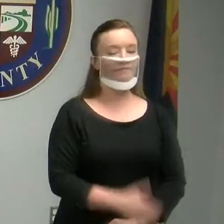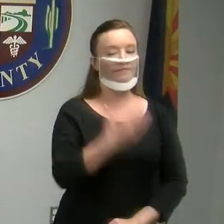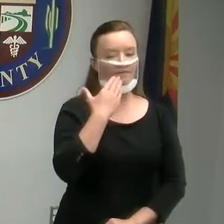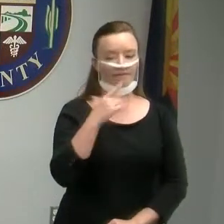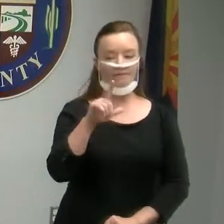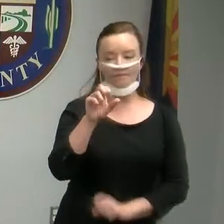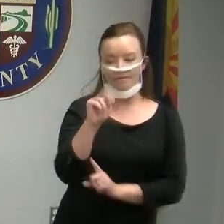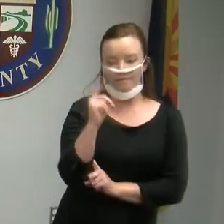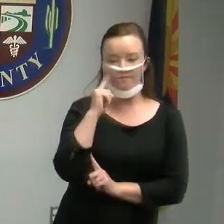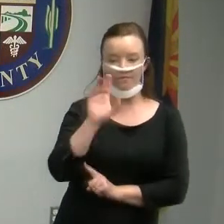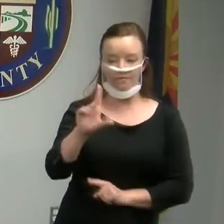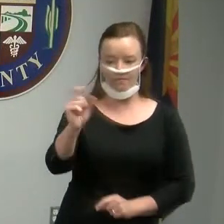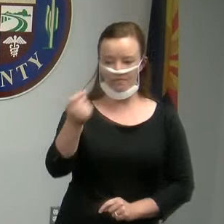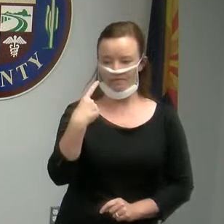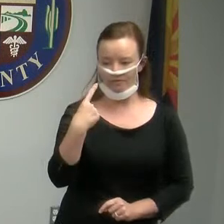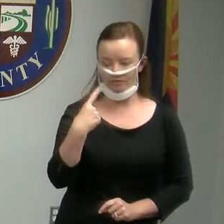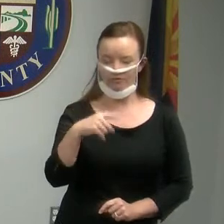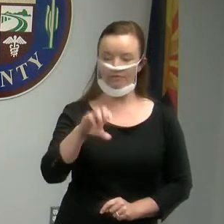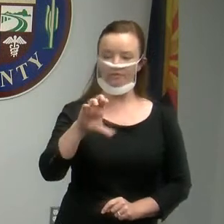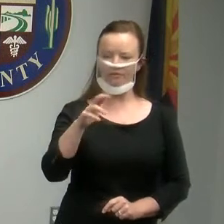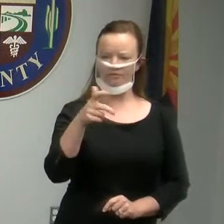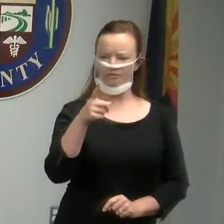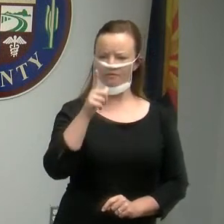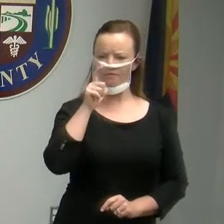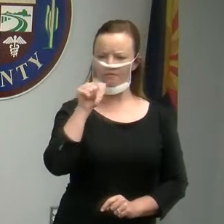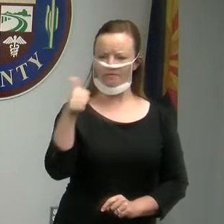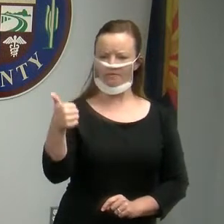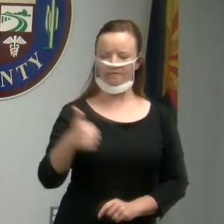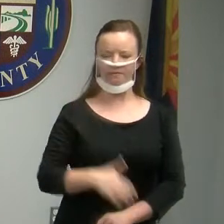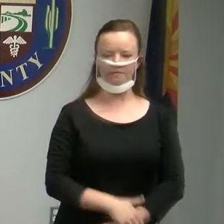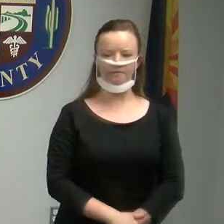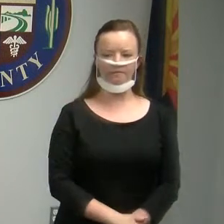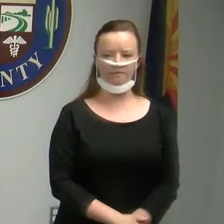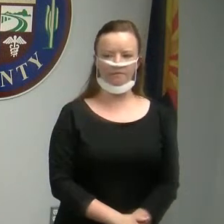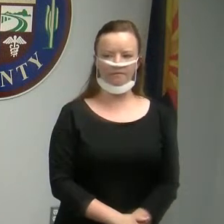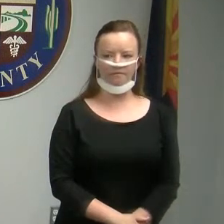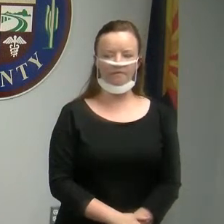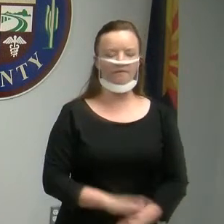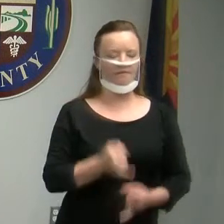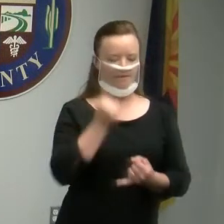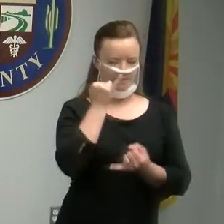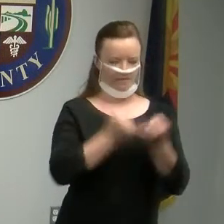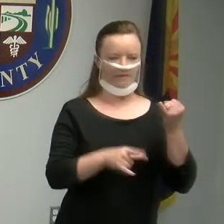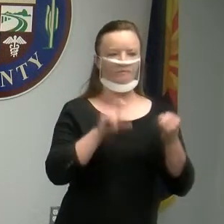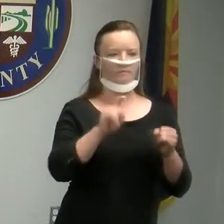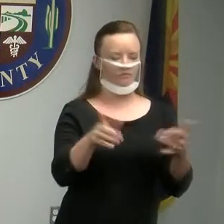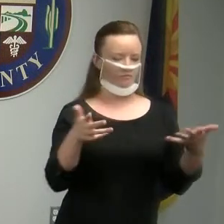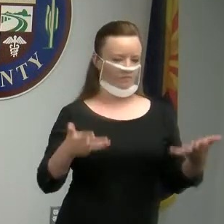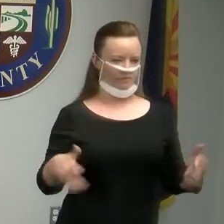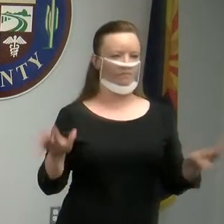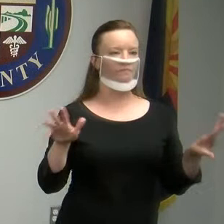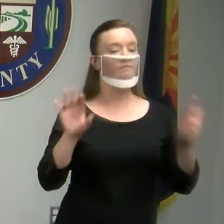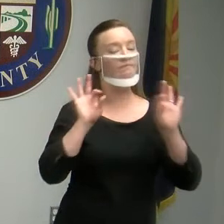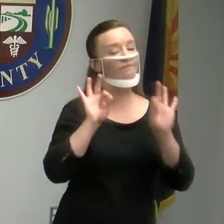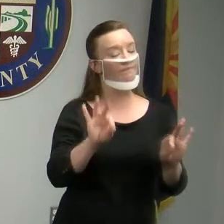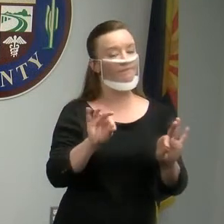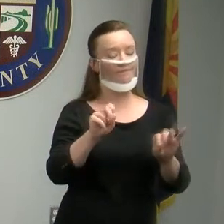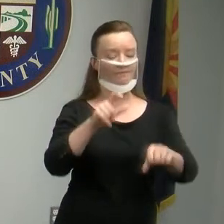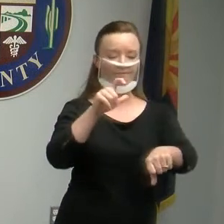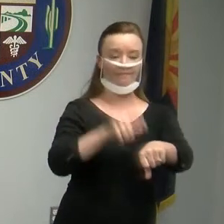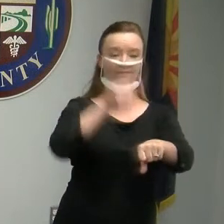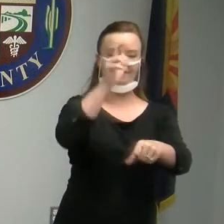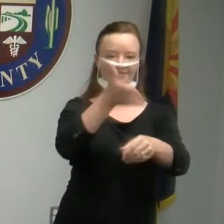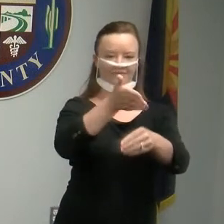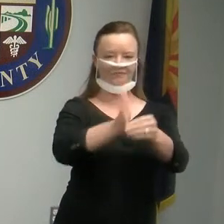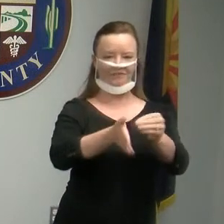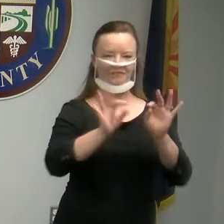Thank you, Leon, for the question. Chad, who else do we have? That was the last question. All right. Well, we're finishing up just